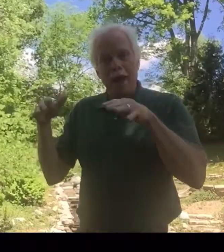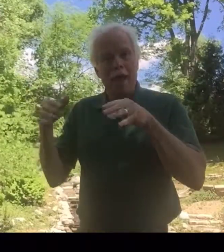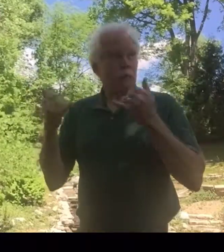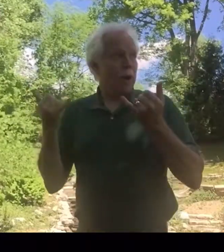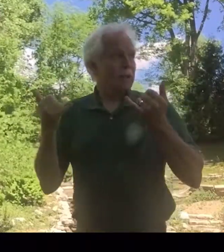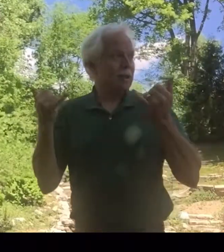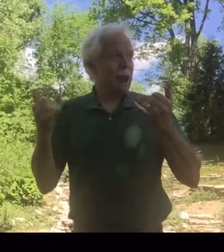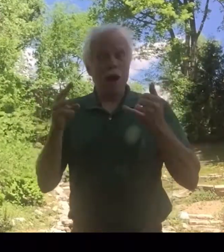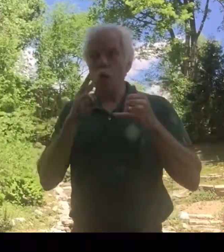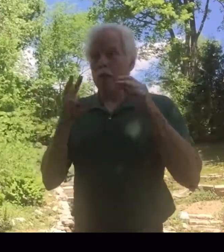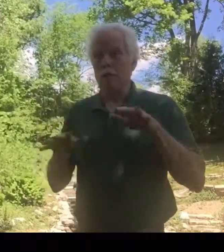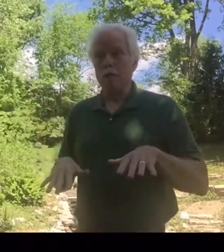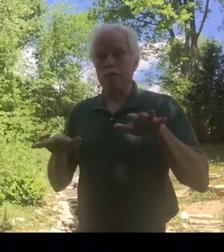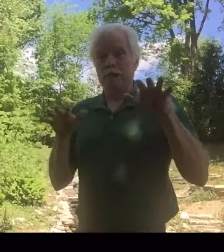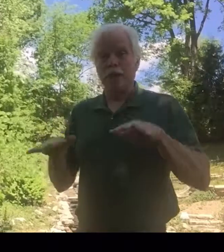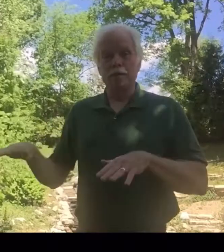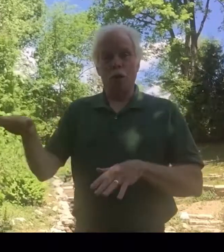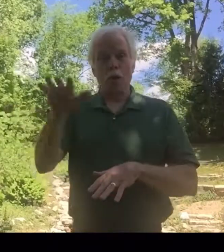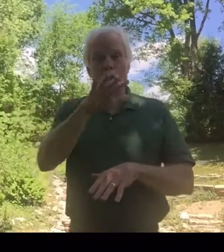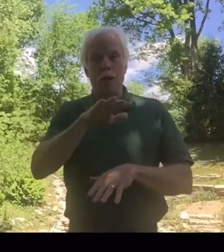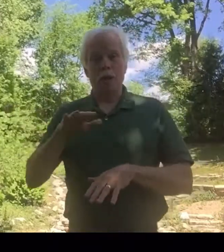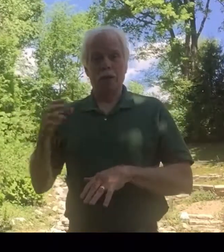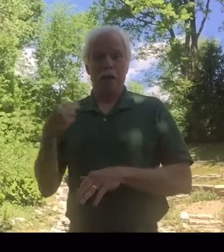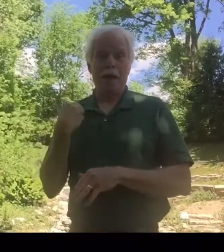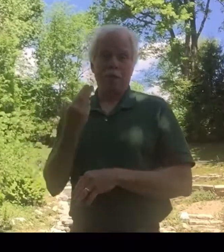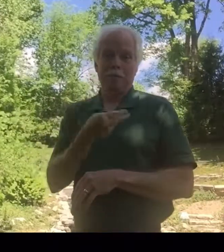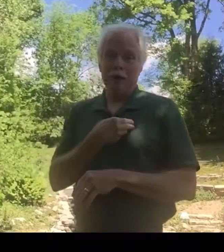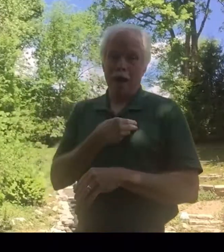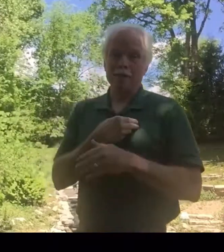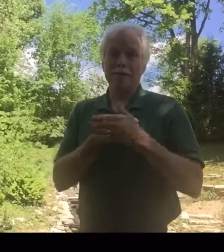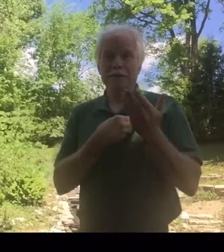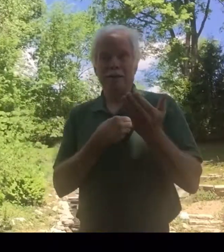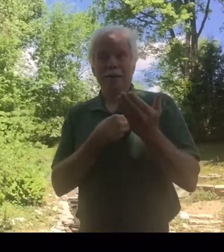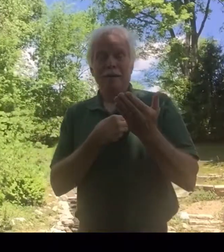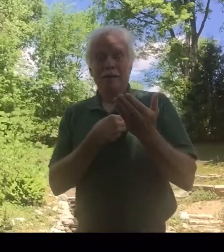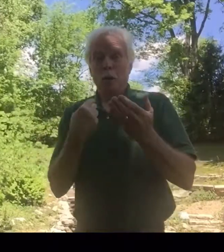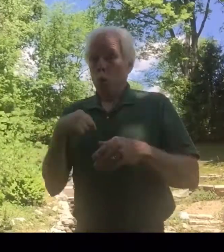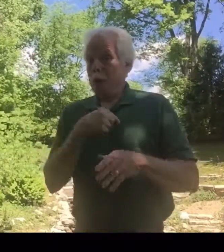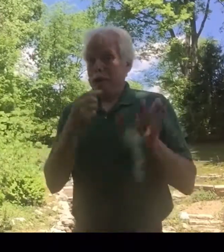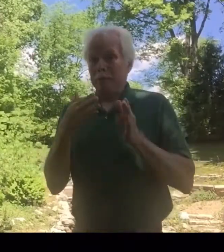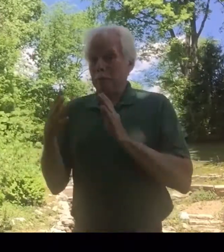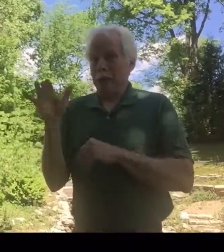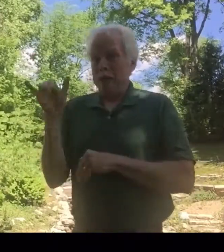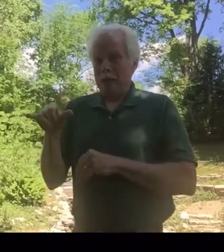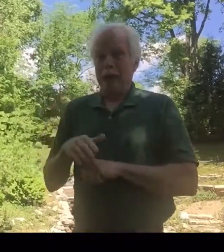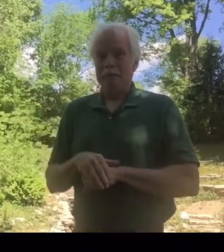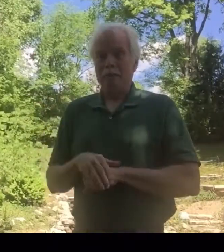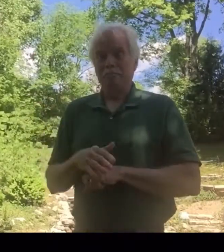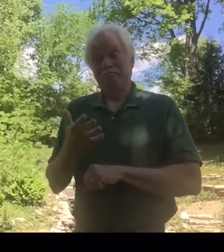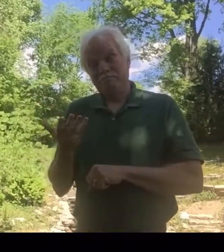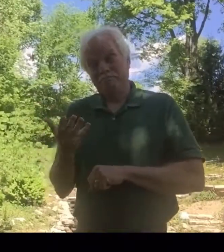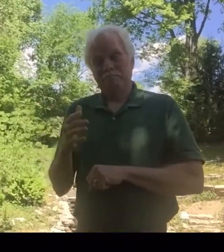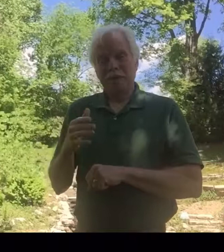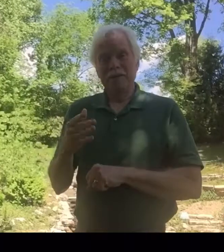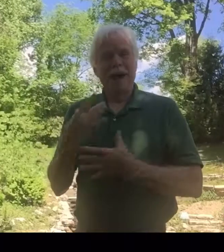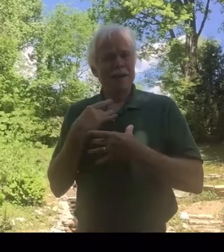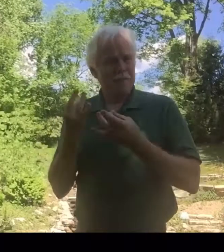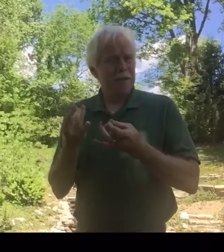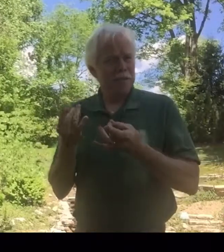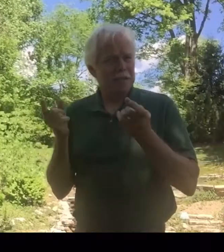and right now there are floods all around us. We didn't plan that. It's kind of interesting